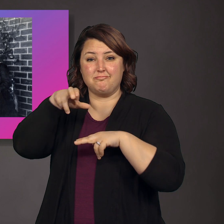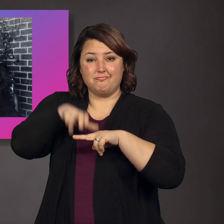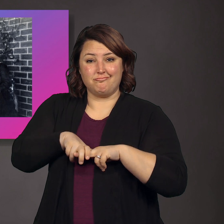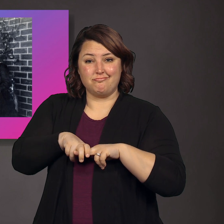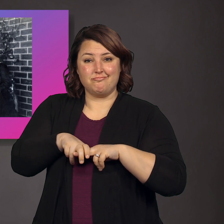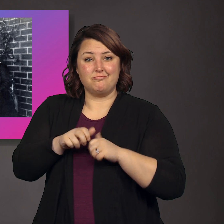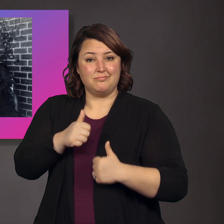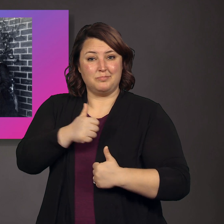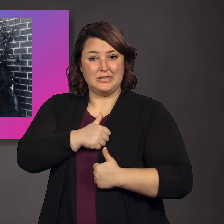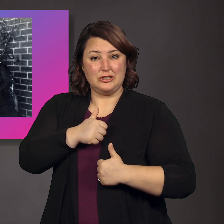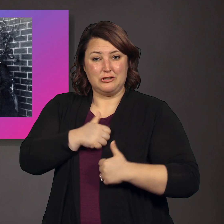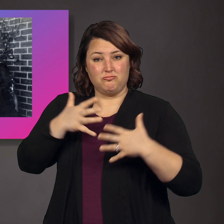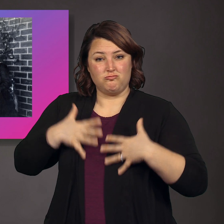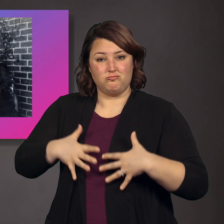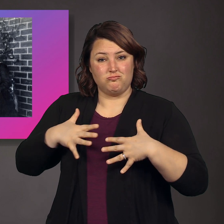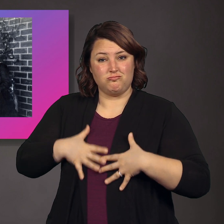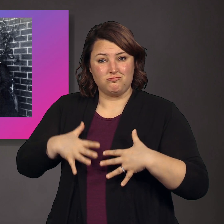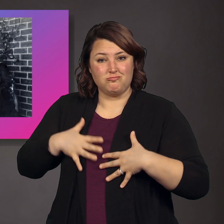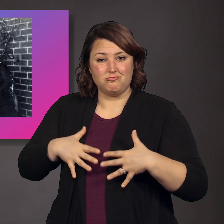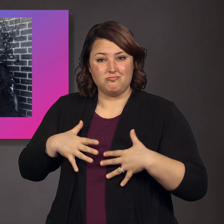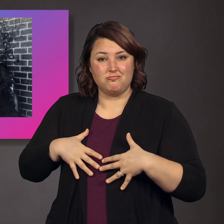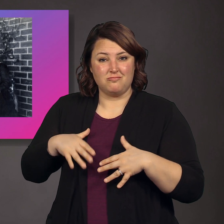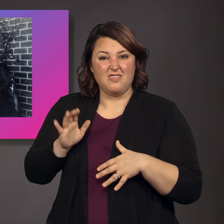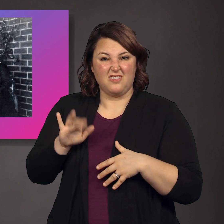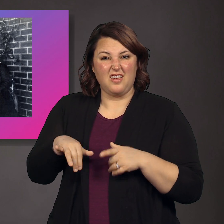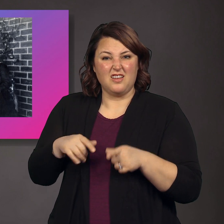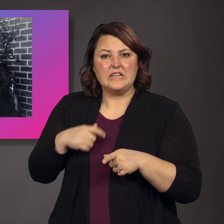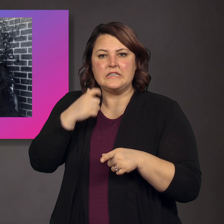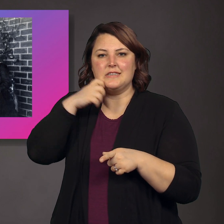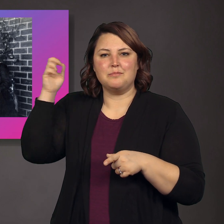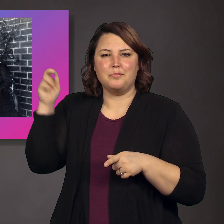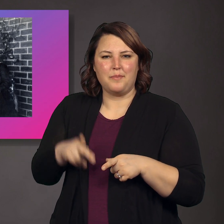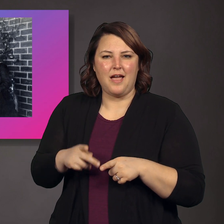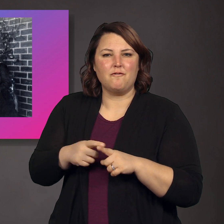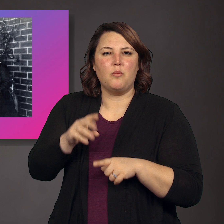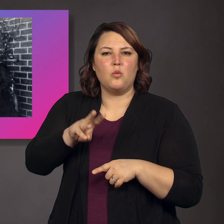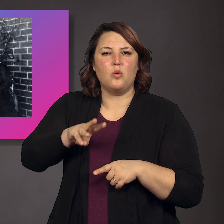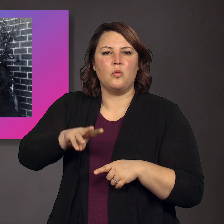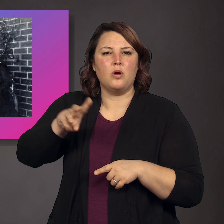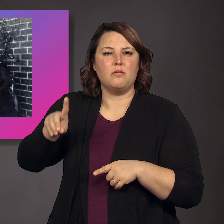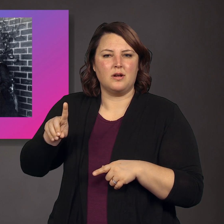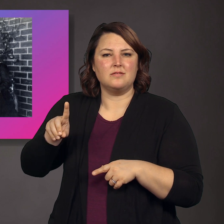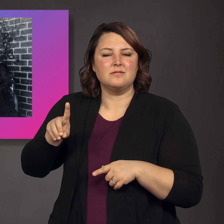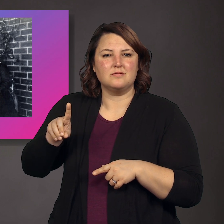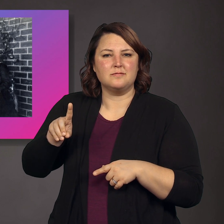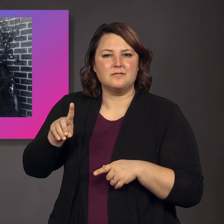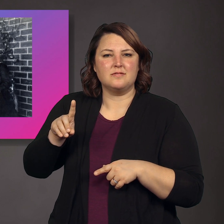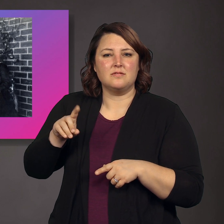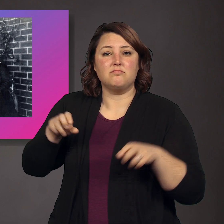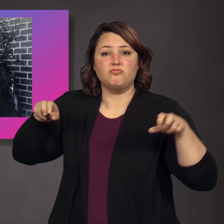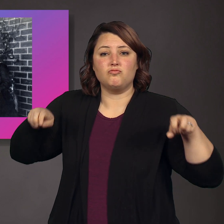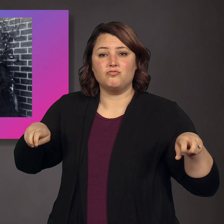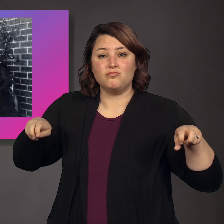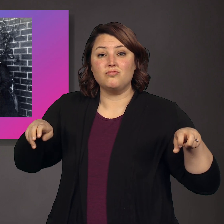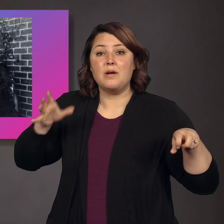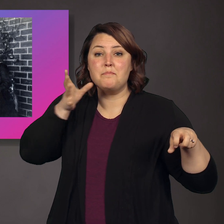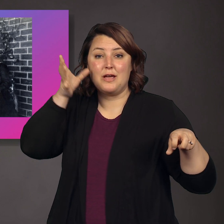in the centre of the photograph has just returned from World War I. Either side of him are his parents, and behind him is his